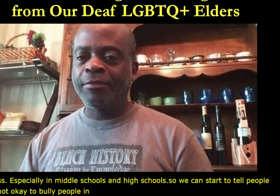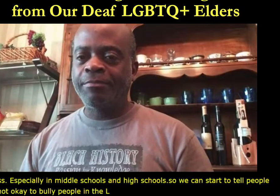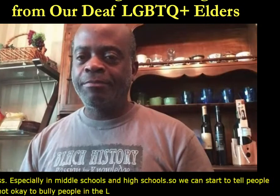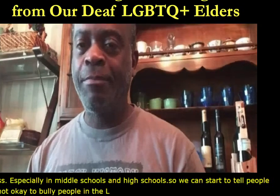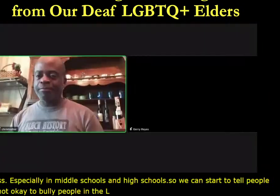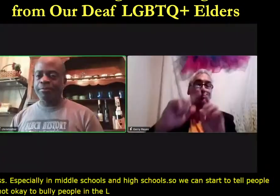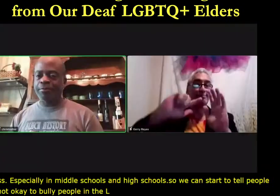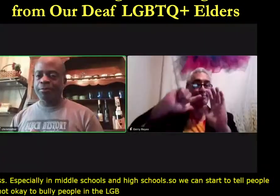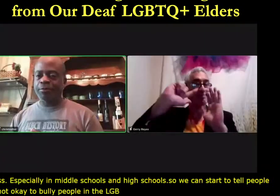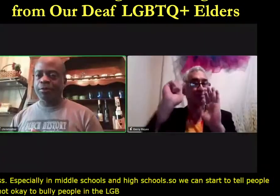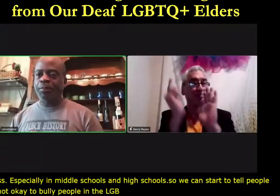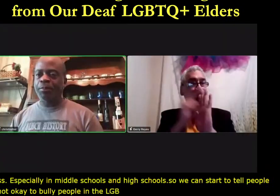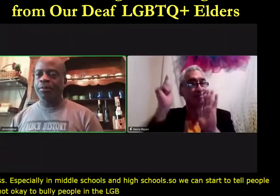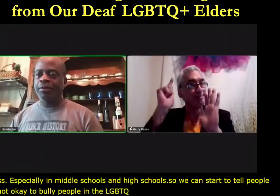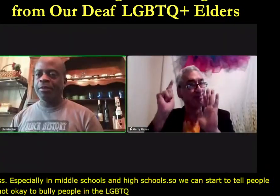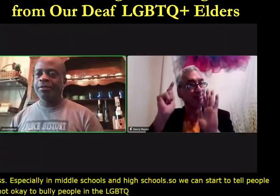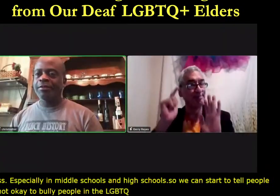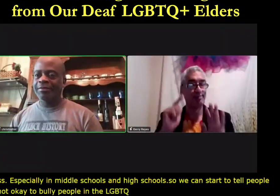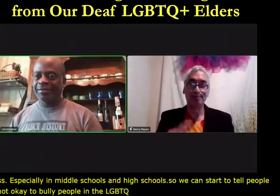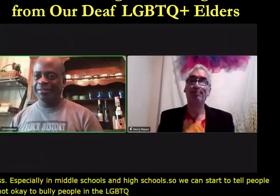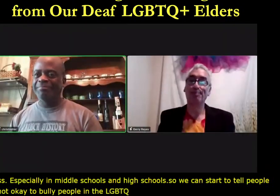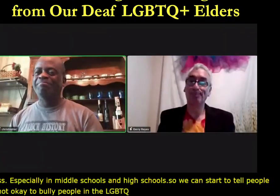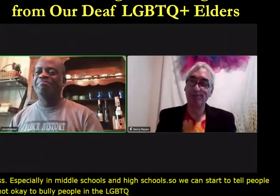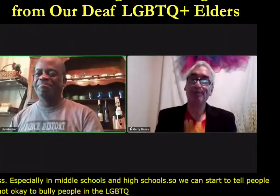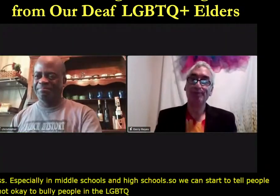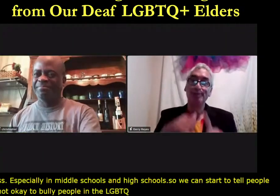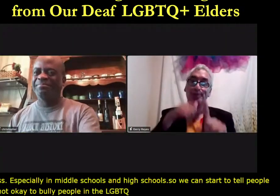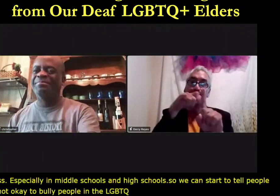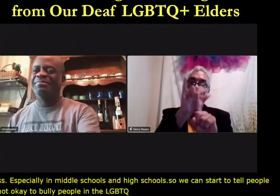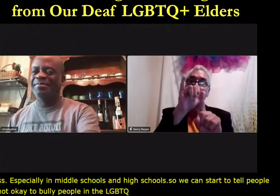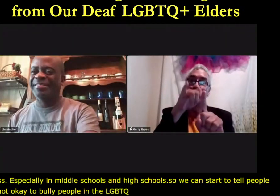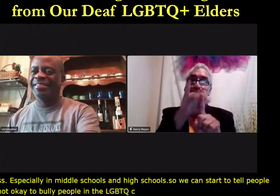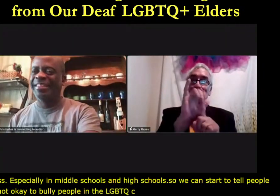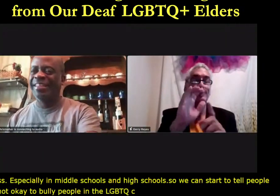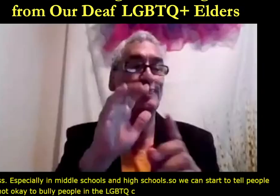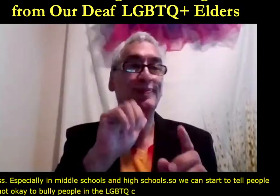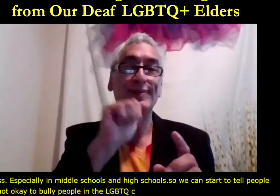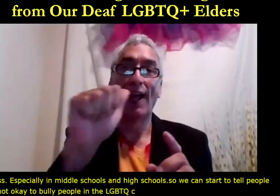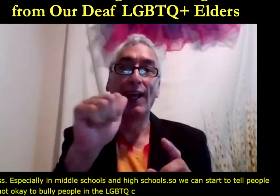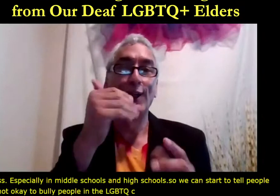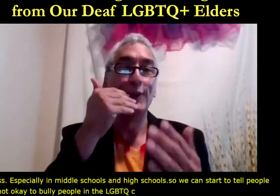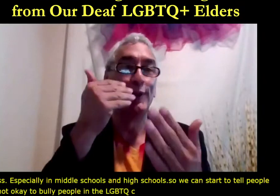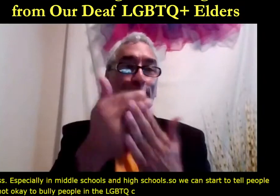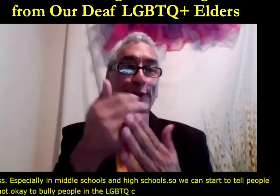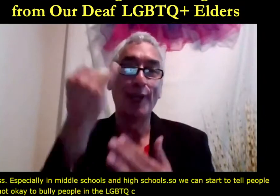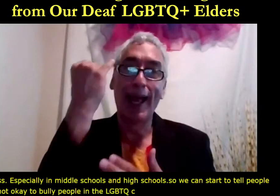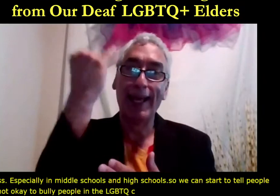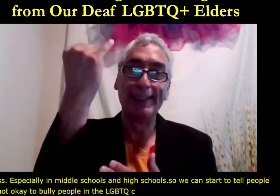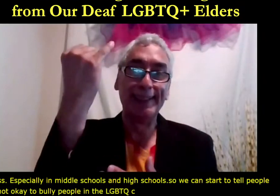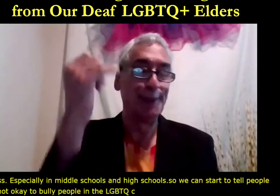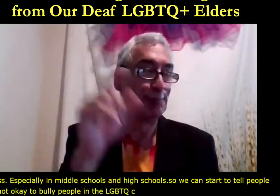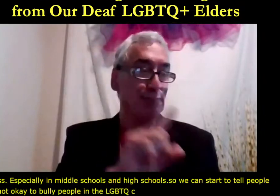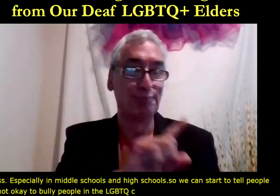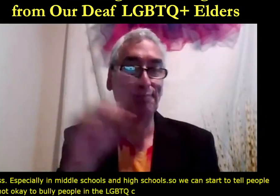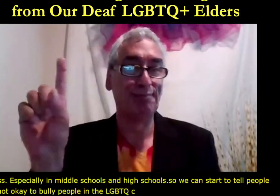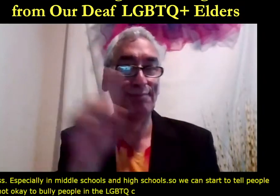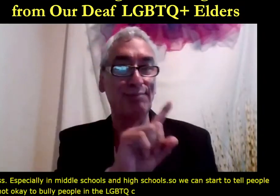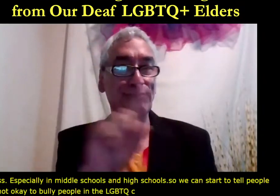yes jerry says yes that bullying will not be tolerated that is not uh